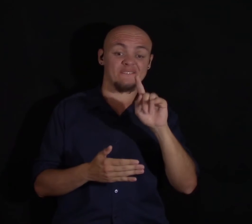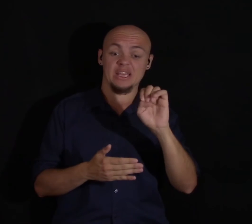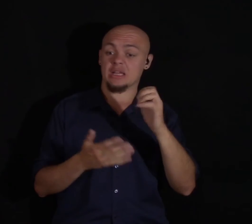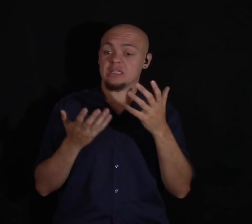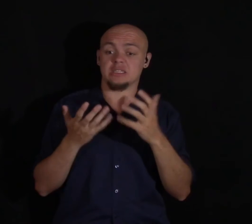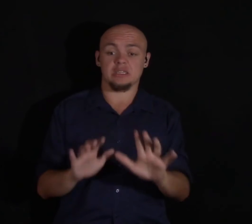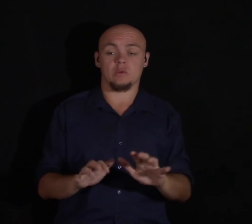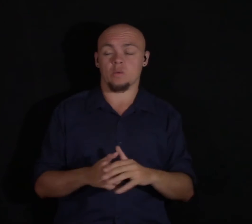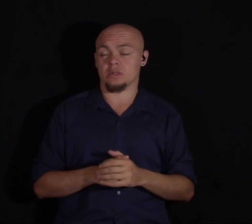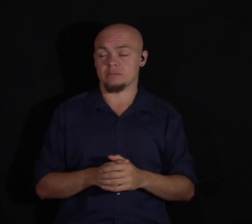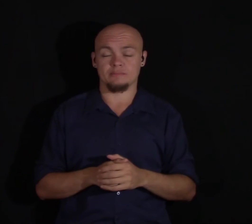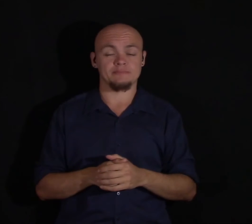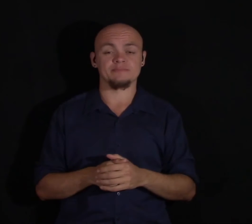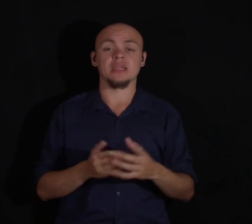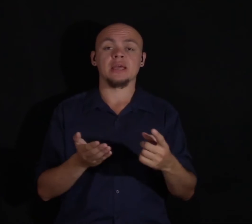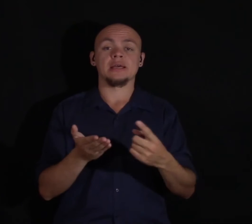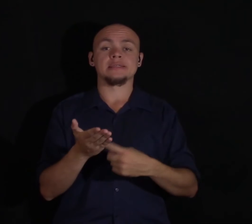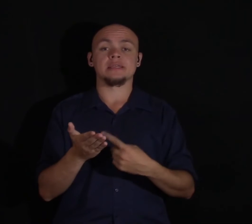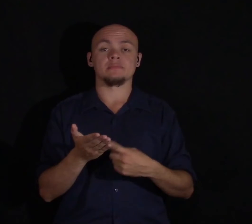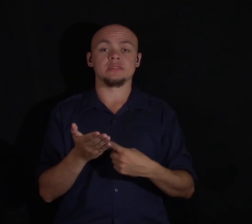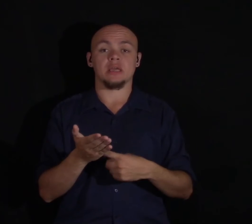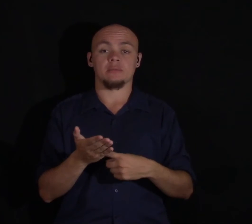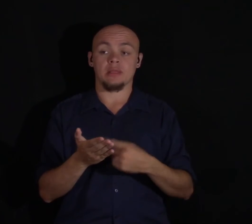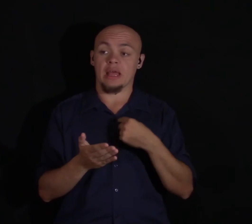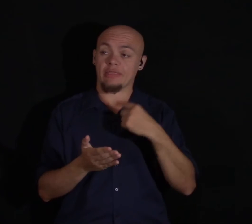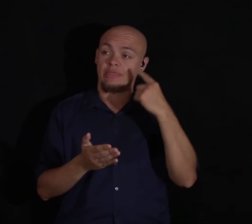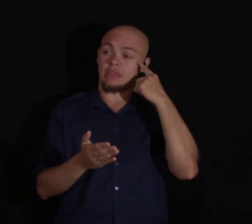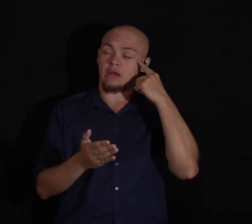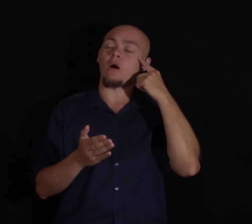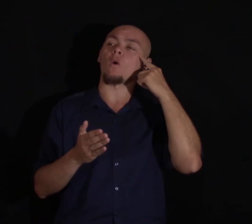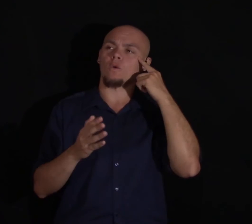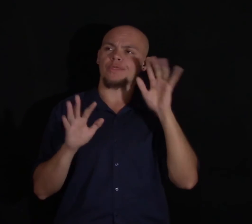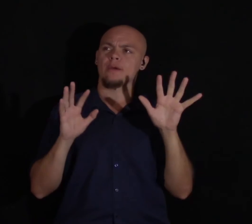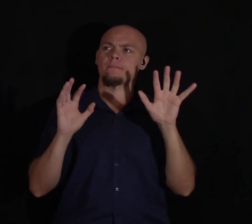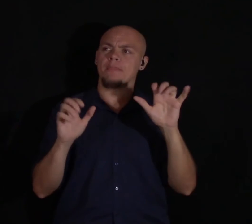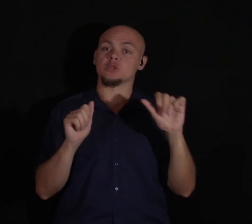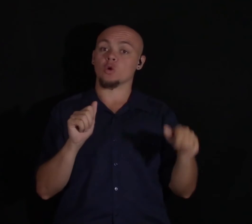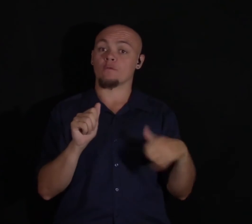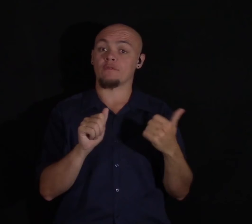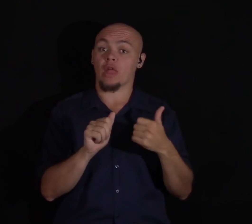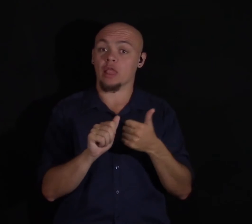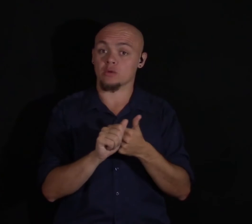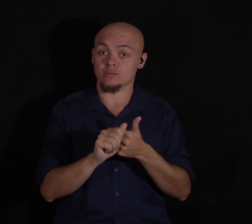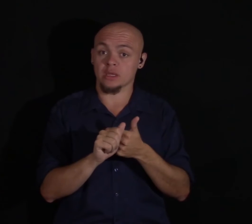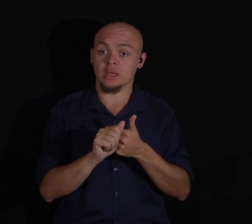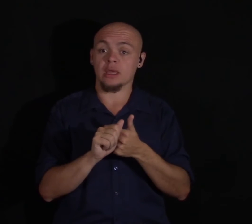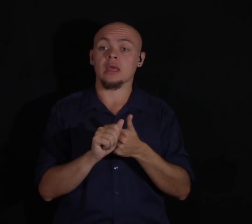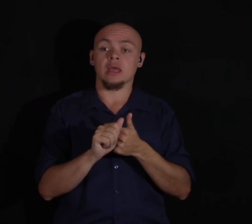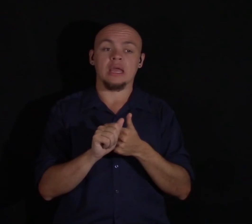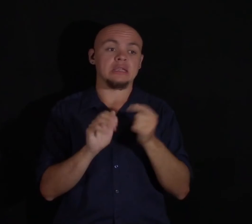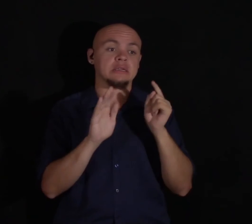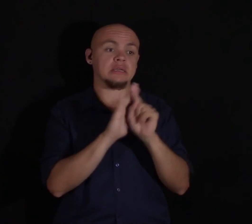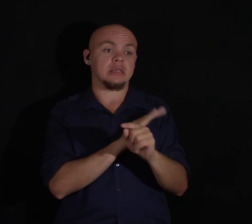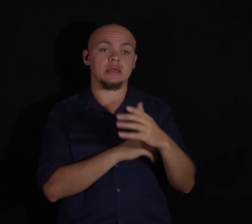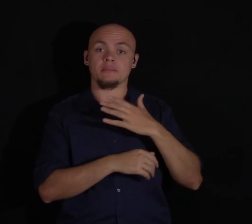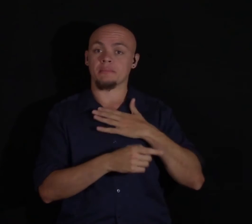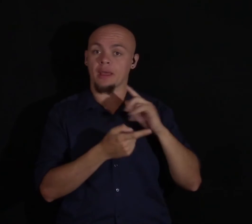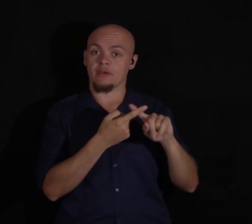Sometimes I thought that the fiend followed me, and might expedite my remissness by murdering my companion. When these